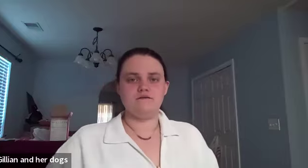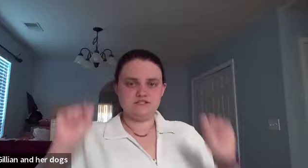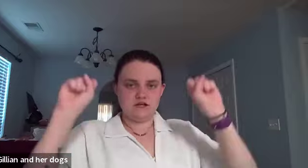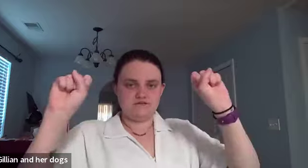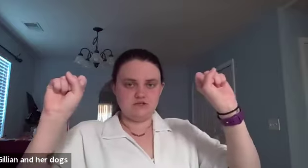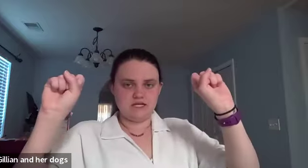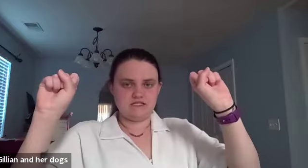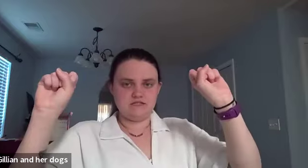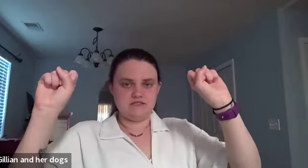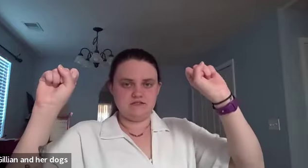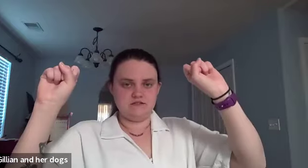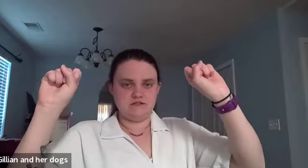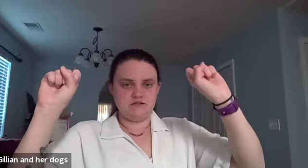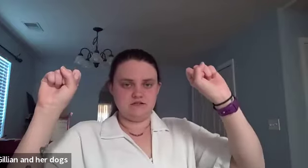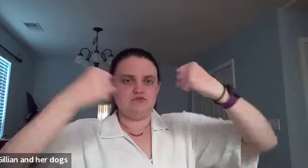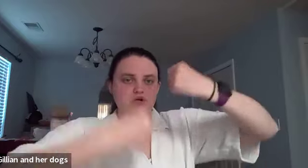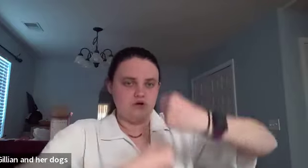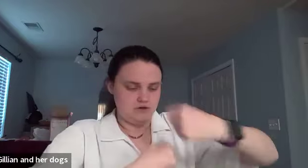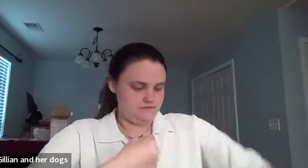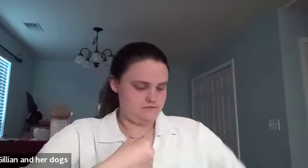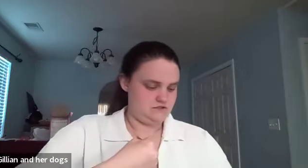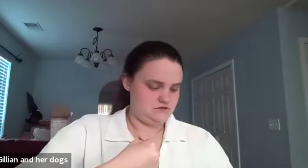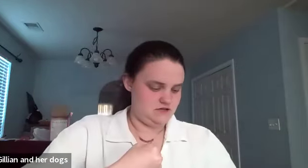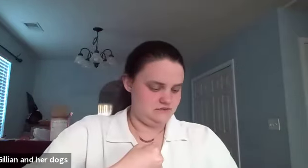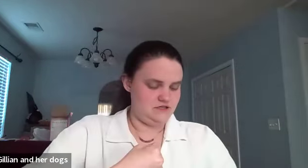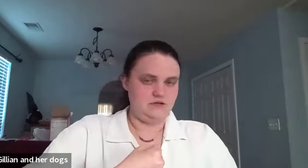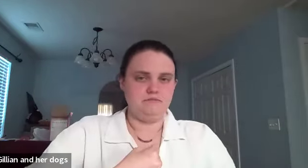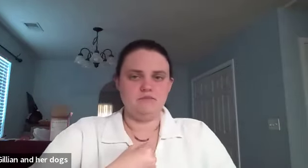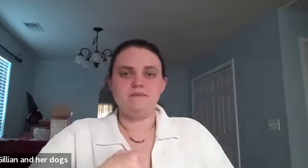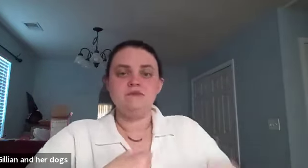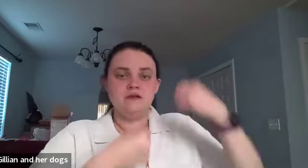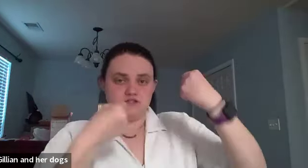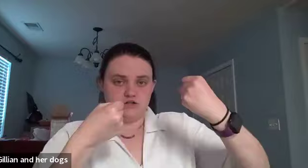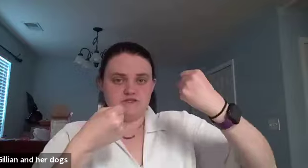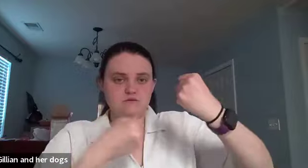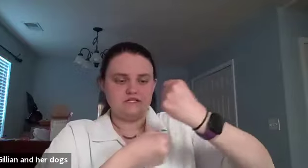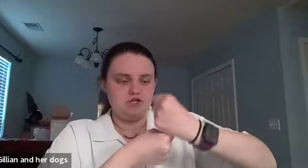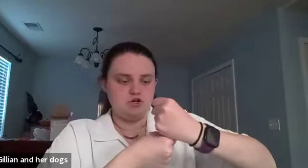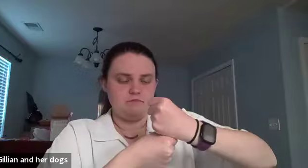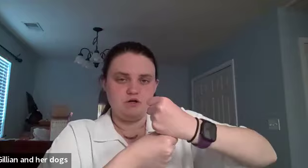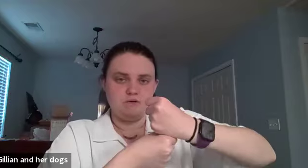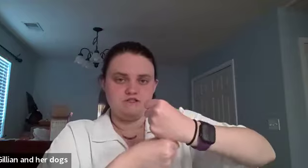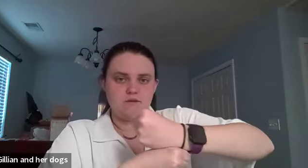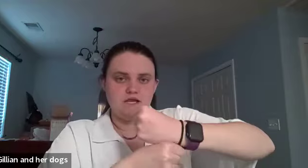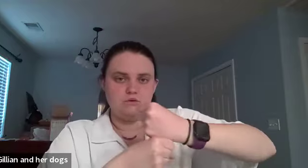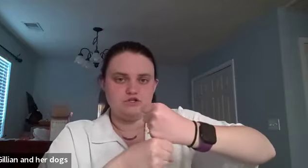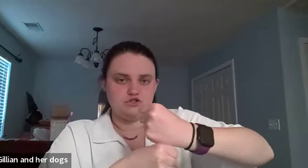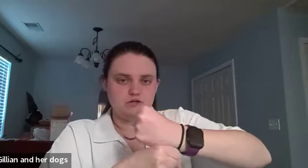coffee is going to have two S's. You turn them, sorry, I had a bug bite. Turn them sideways and you're going to put them on top and go in a circular